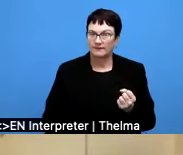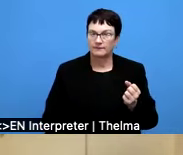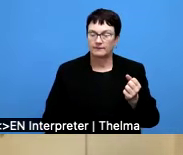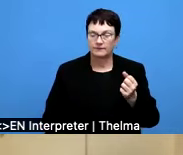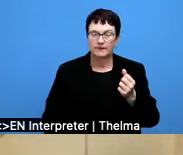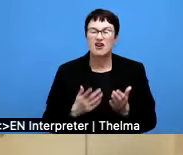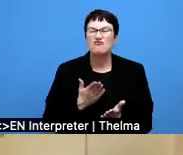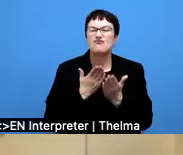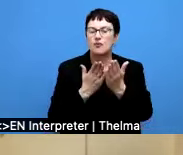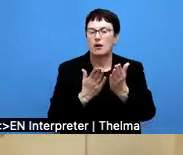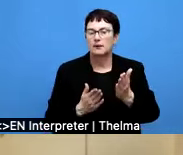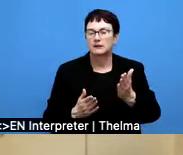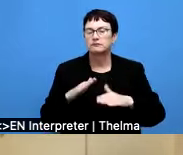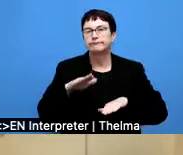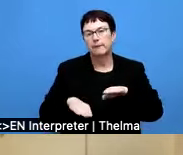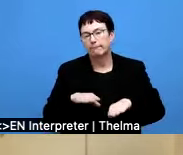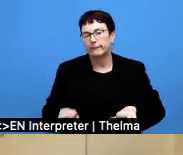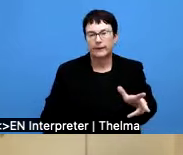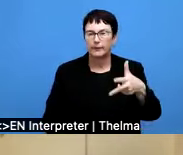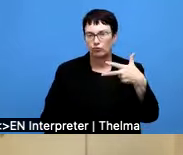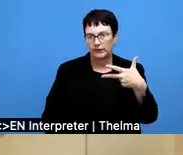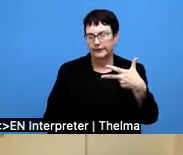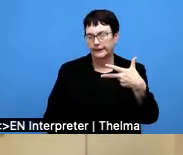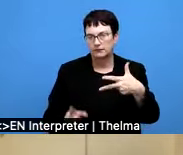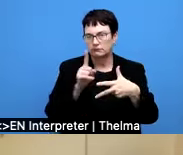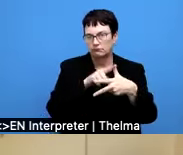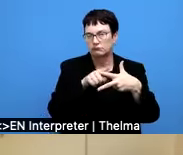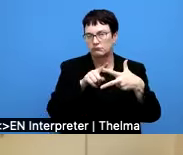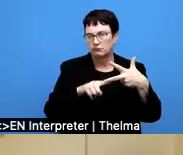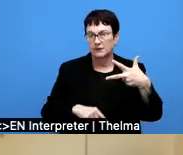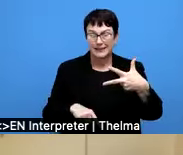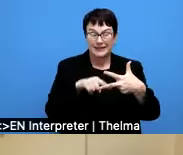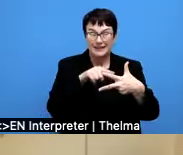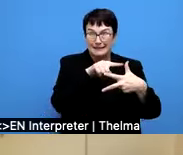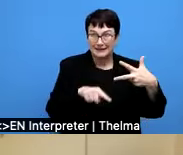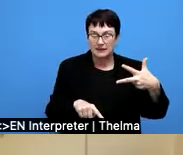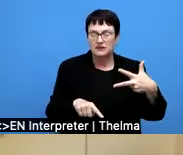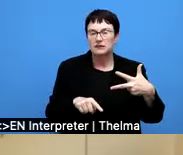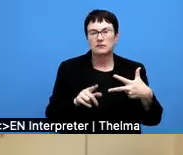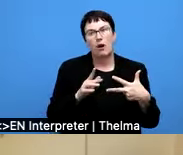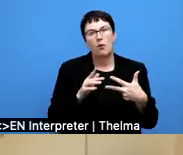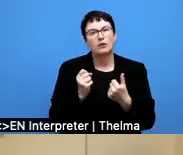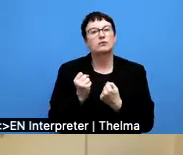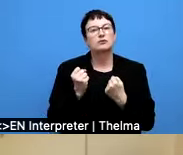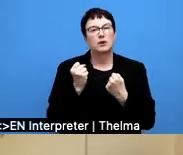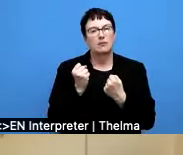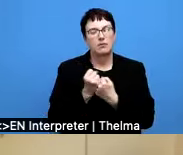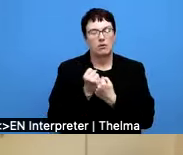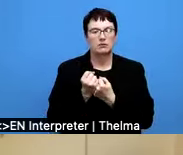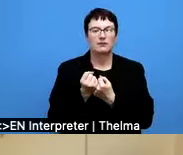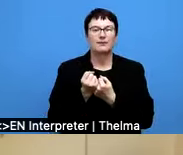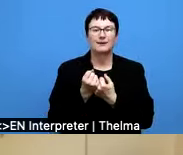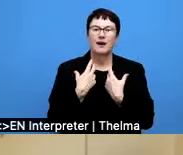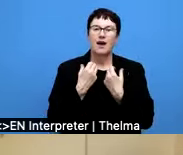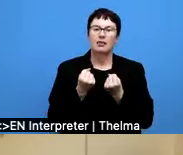recommendations or steps that we can take to address the gaps in health financing in relation to disability. One of